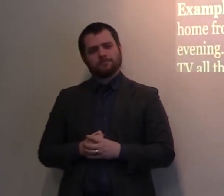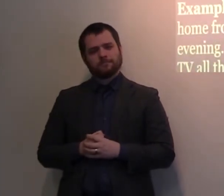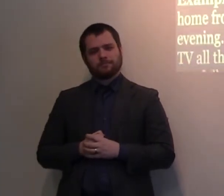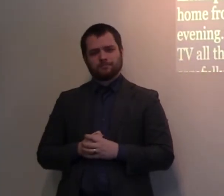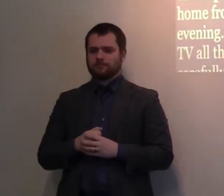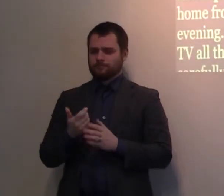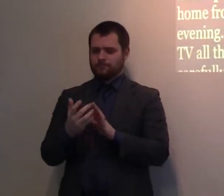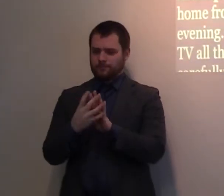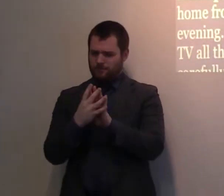Example number